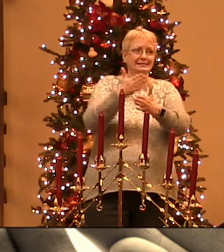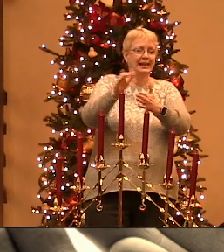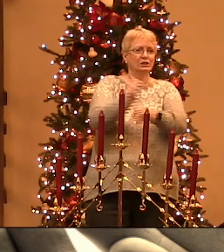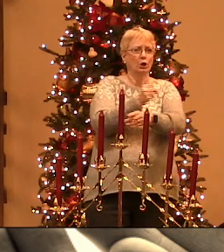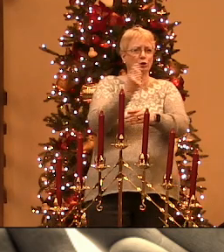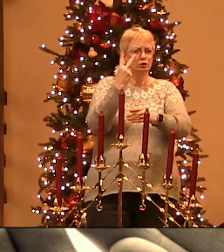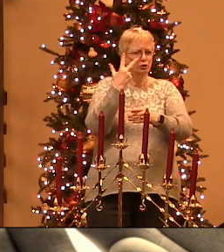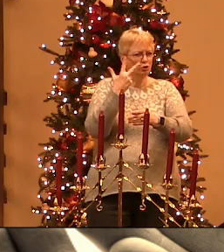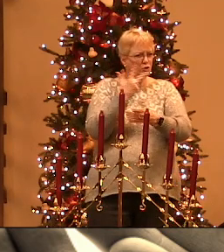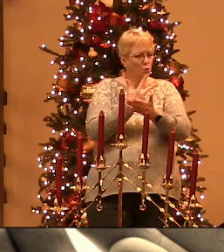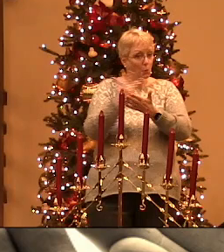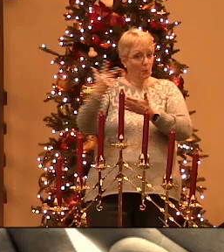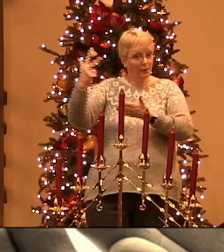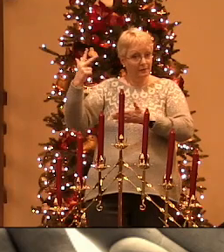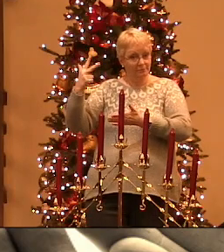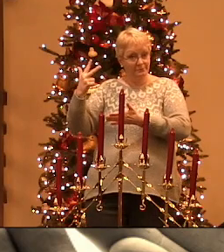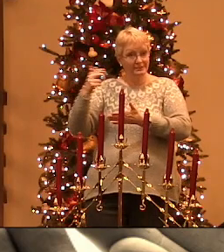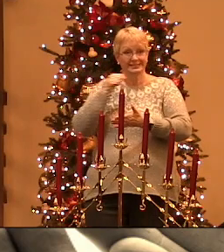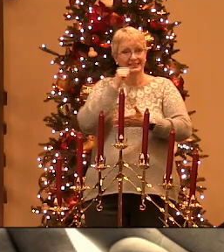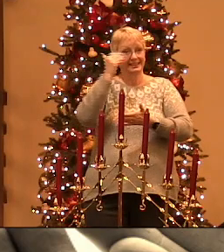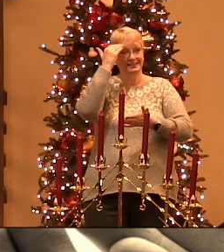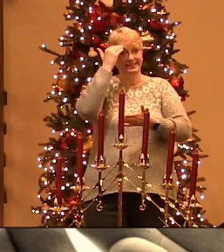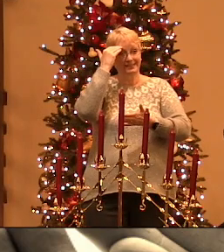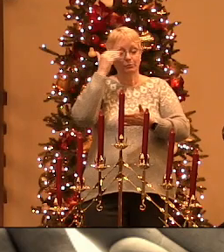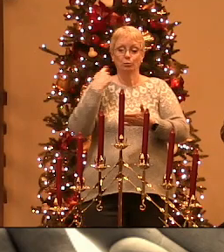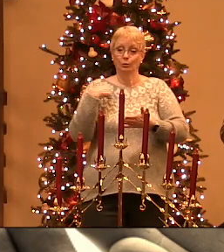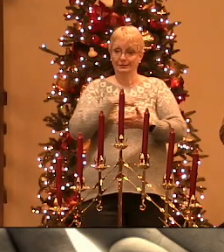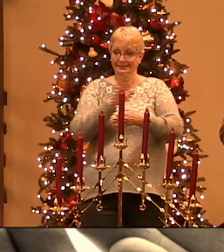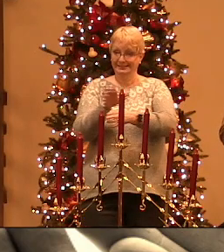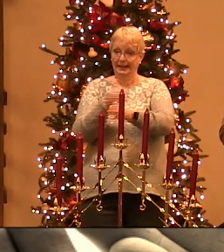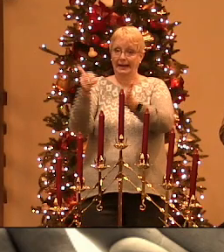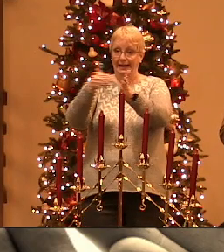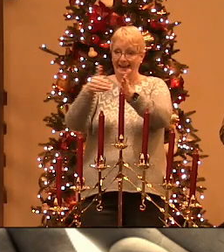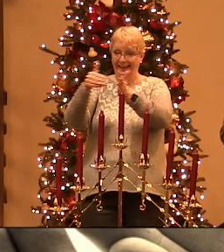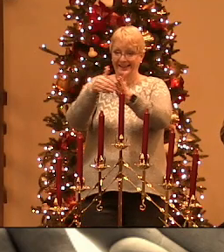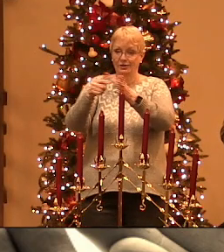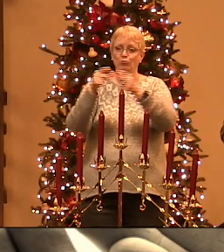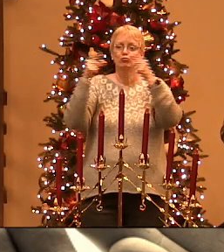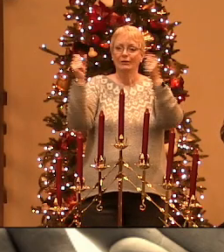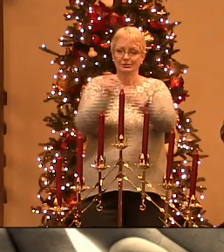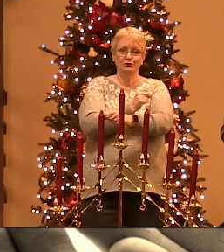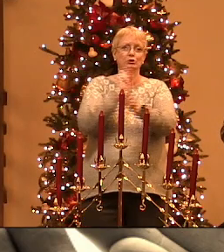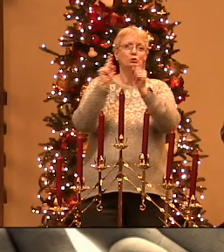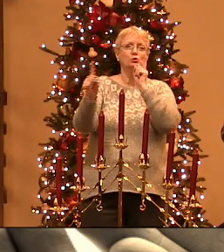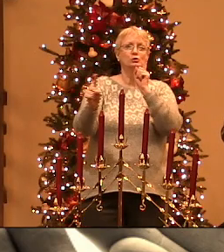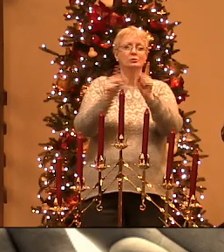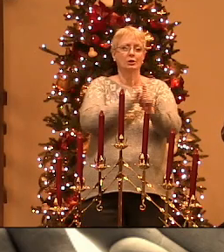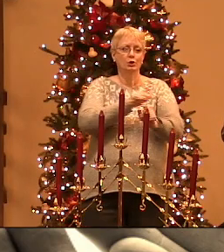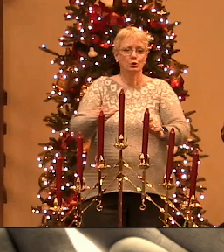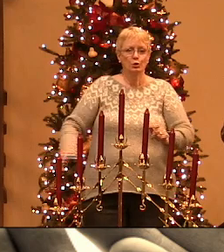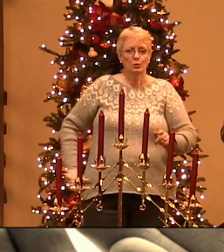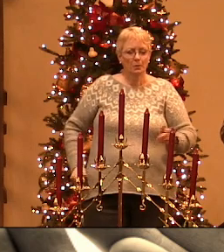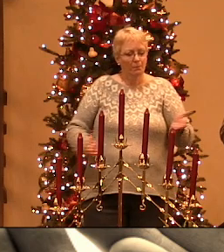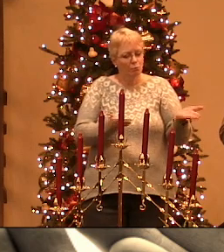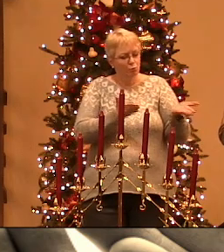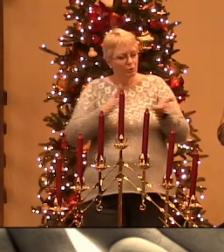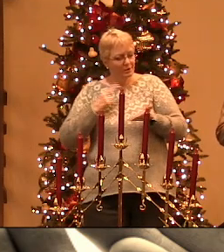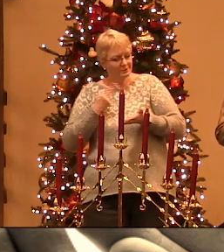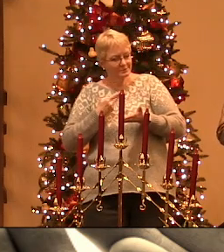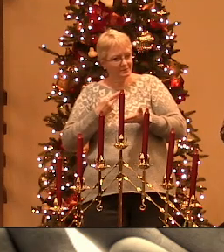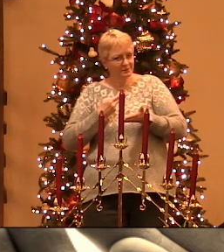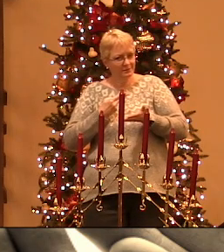ago, and you weren't that familiar with it, so we're going to do it again, because it is a great song talking about the Lord drawing us close to